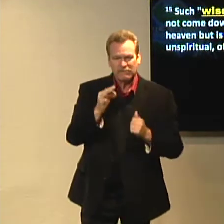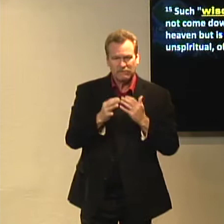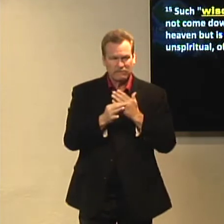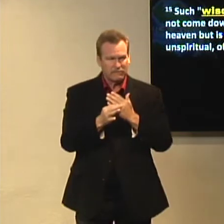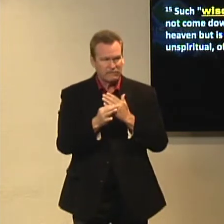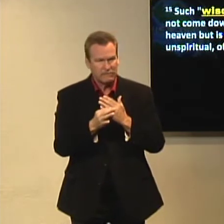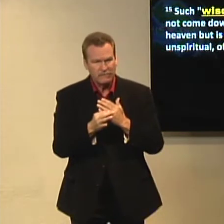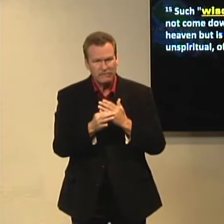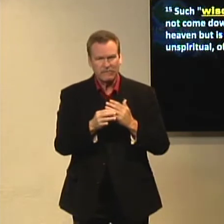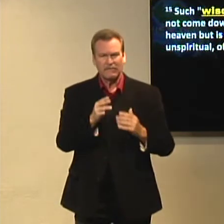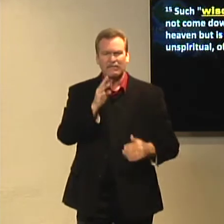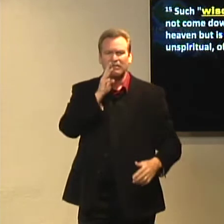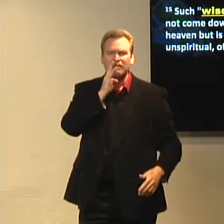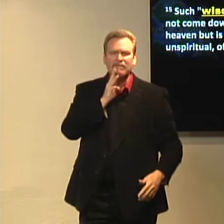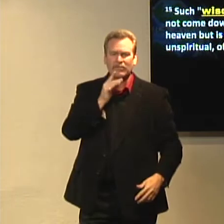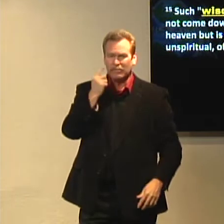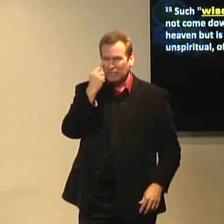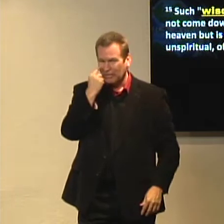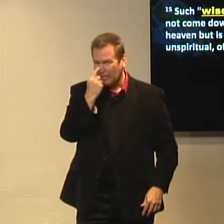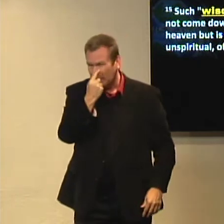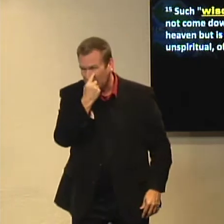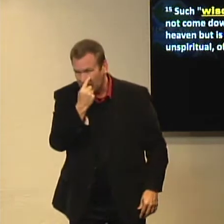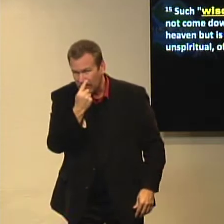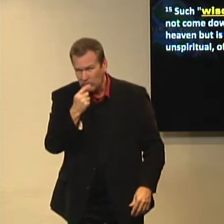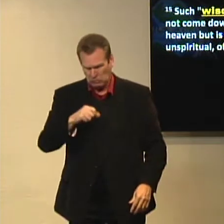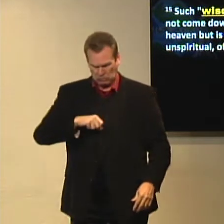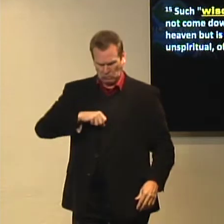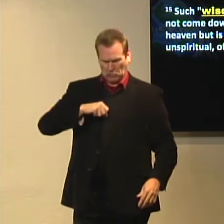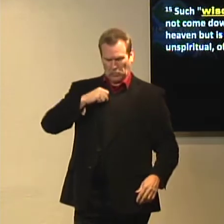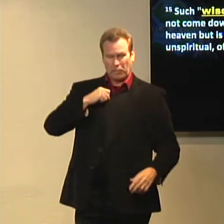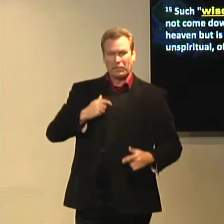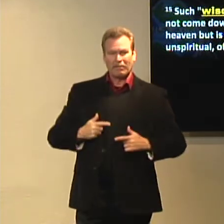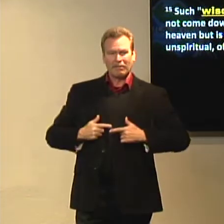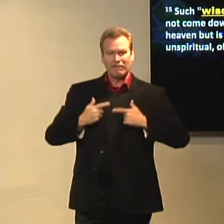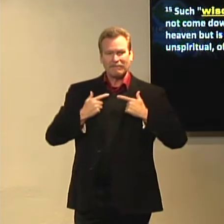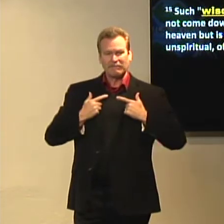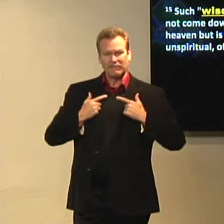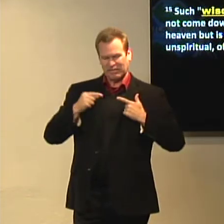about the lust of the flesh, the lust of the eyes, and the pride of life.